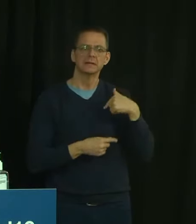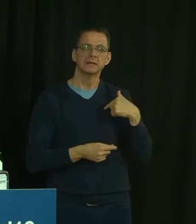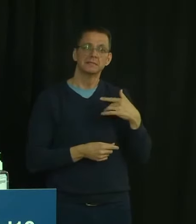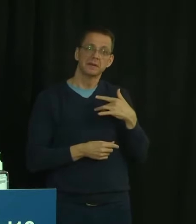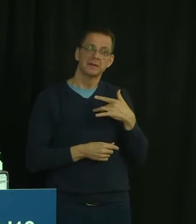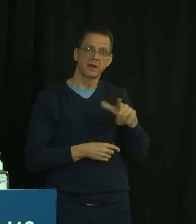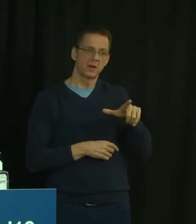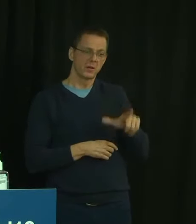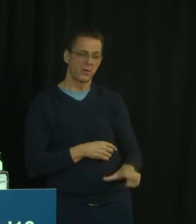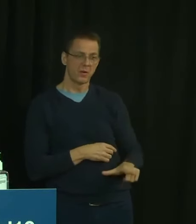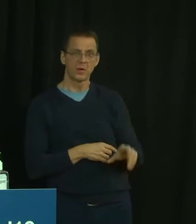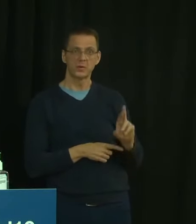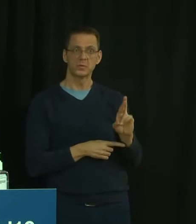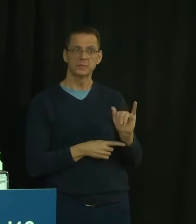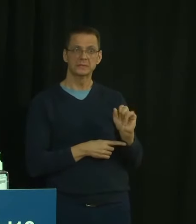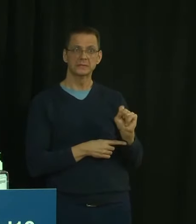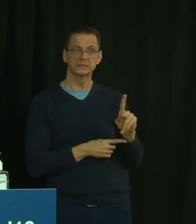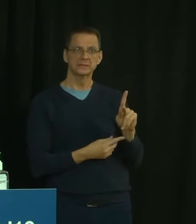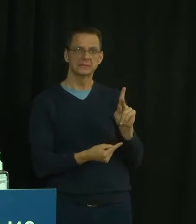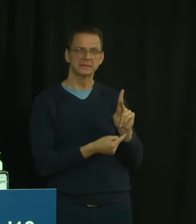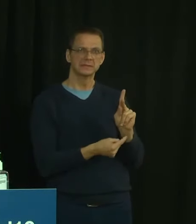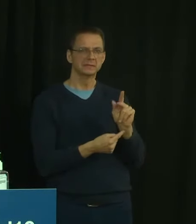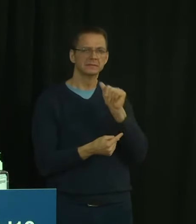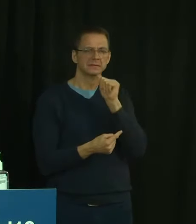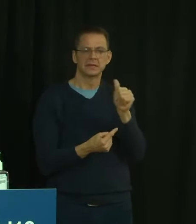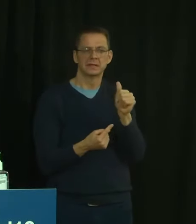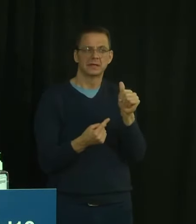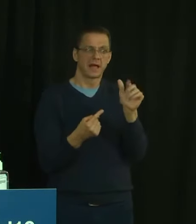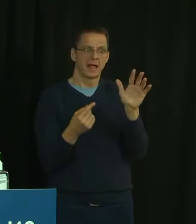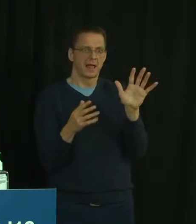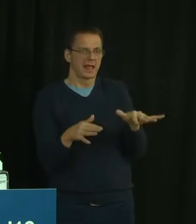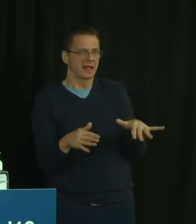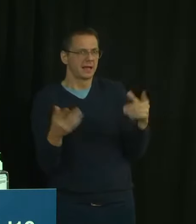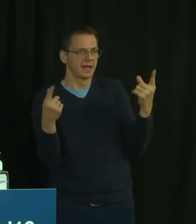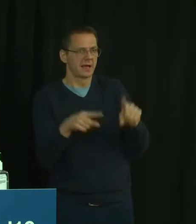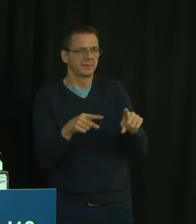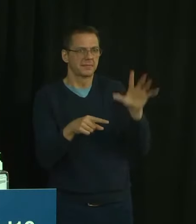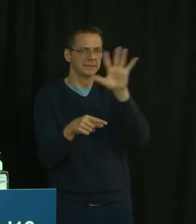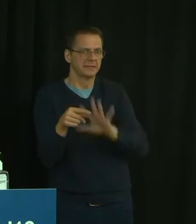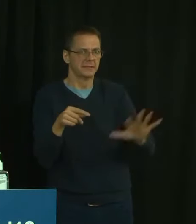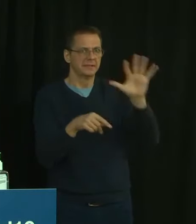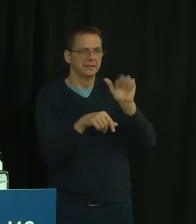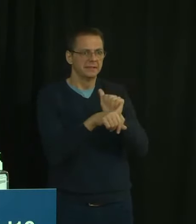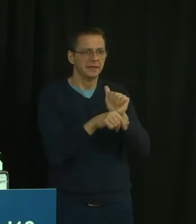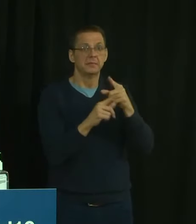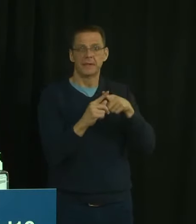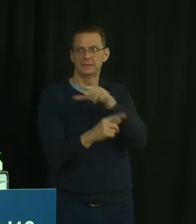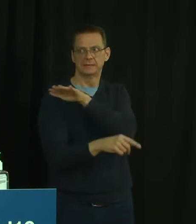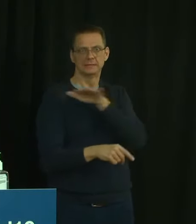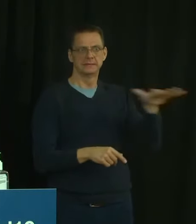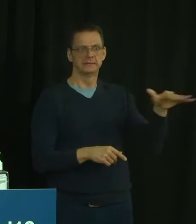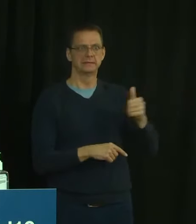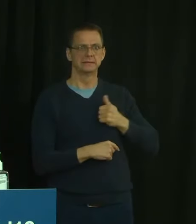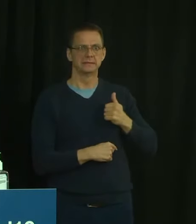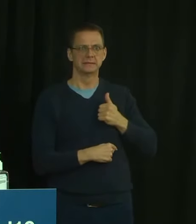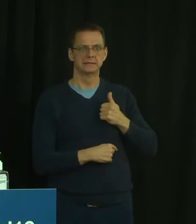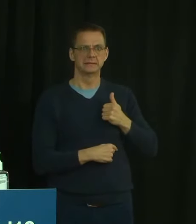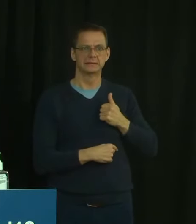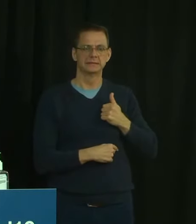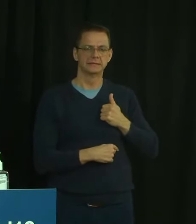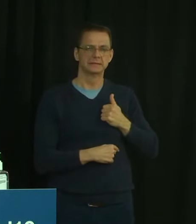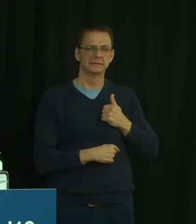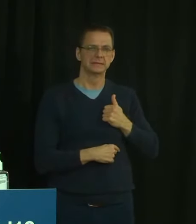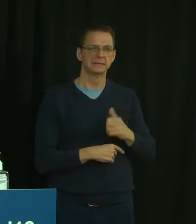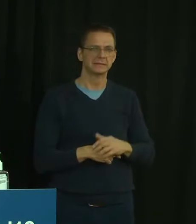to look more closely at this safety signal, given that over the past several days we have been informed that the events are not linked